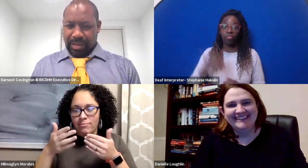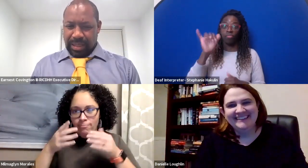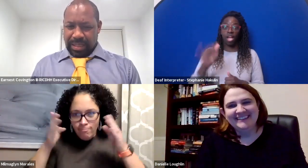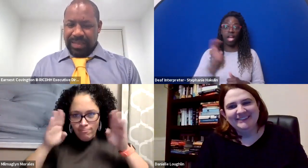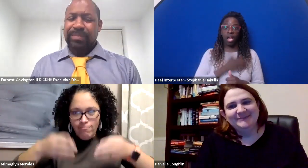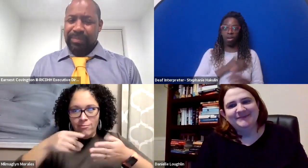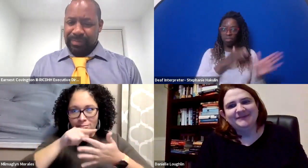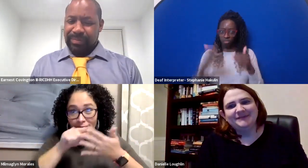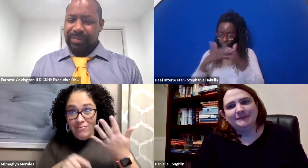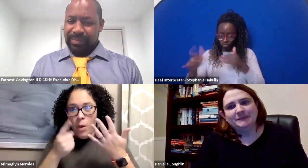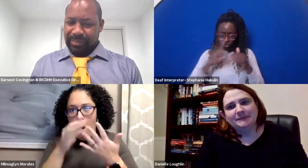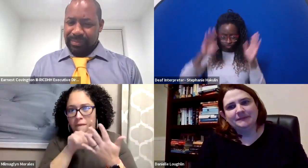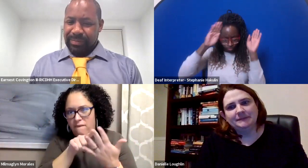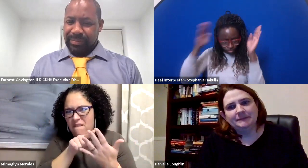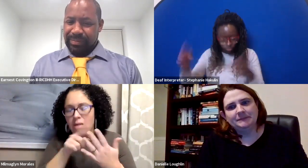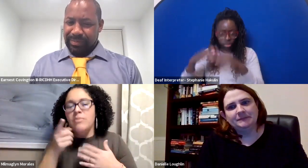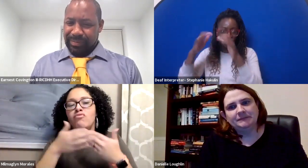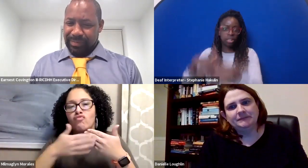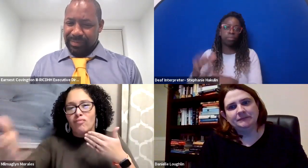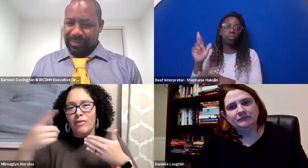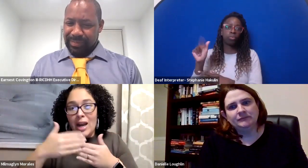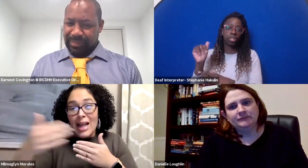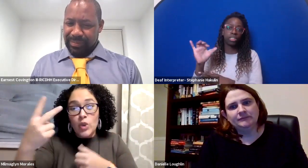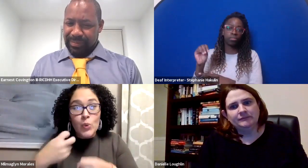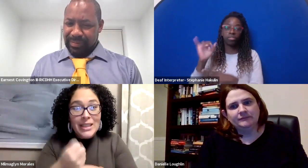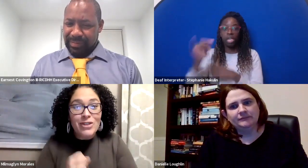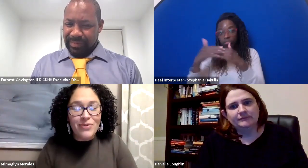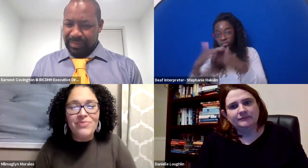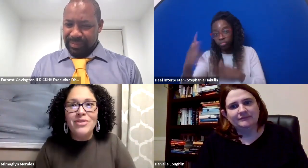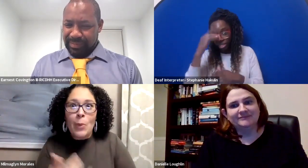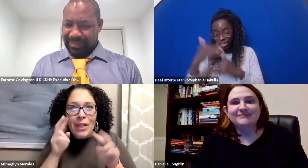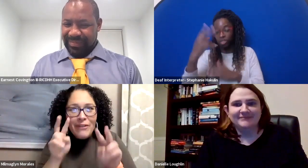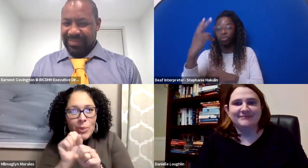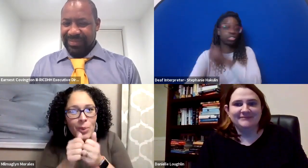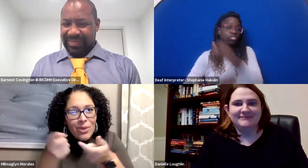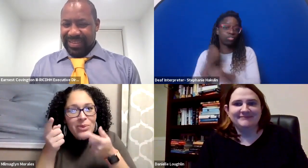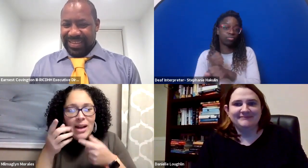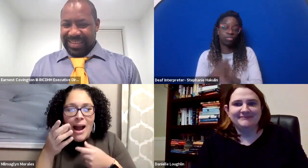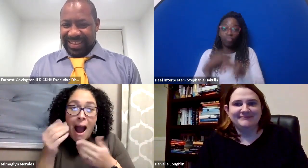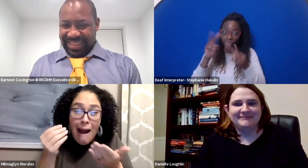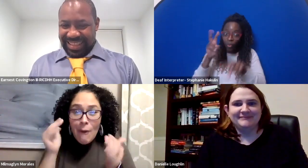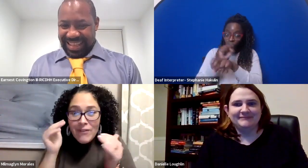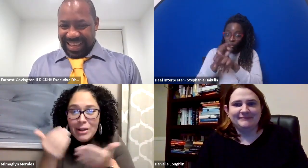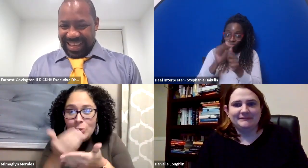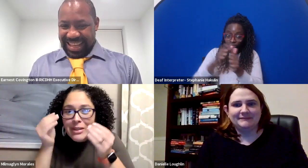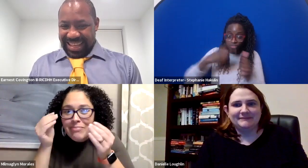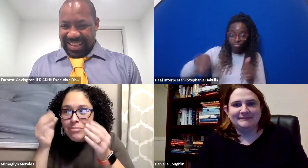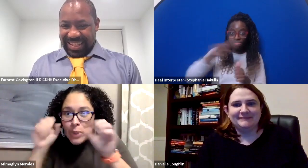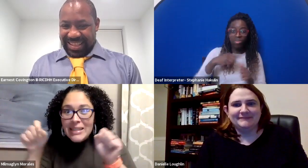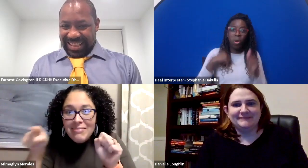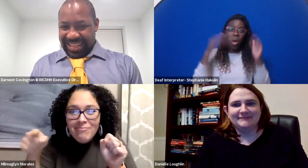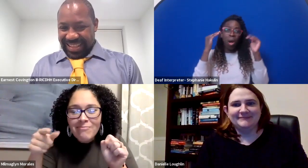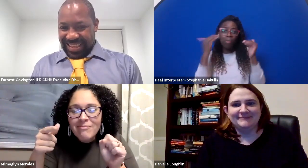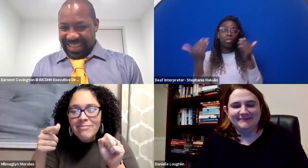We've made that an important goal. We have other priorities as well, but that's one of them. And we'll be focusing on that over the next 2 years.